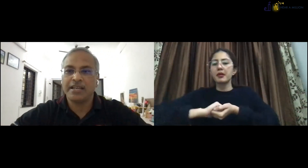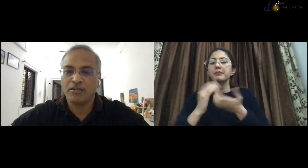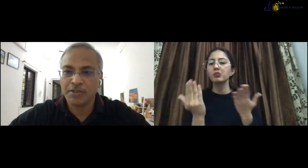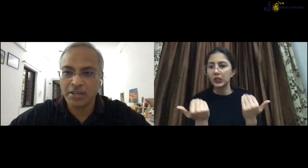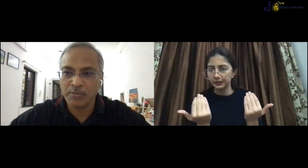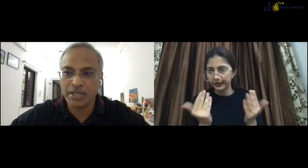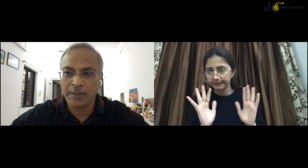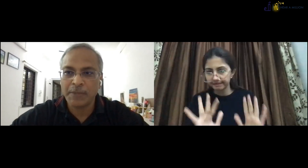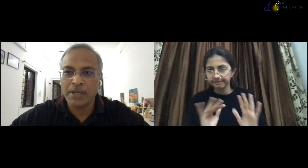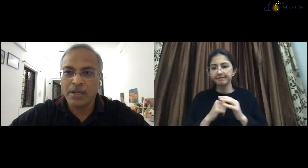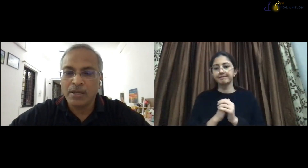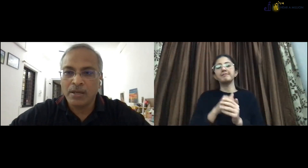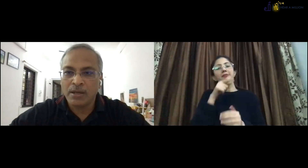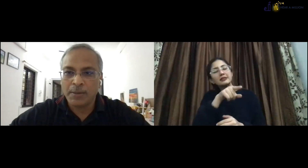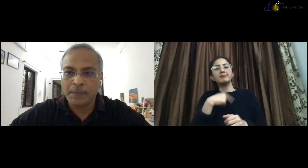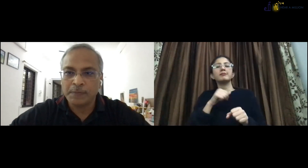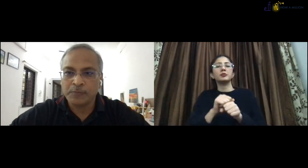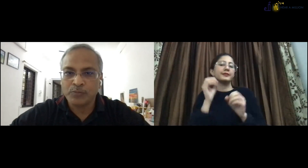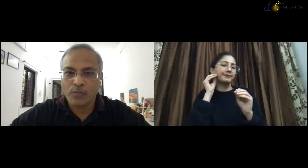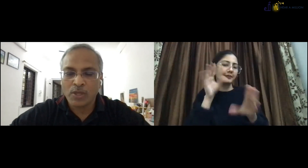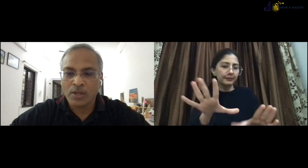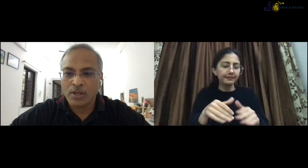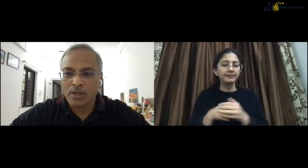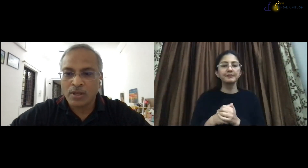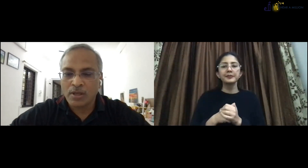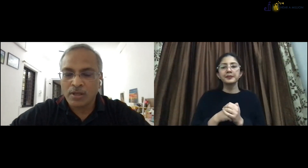that's the idea of Here a Million.